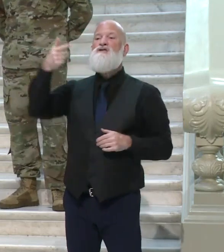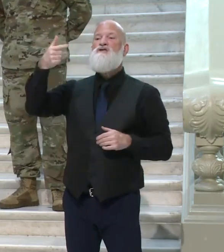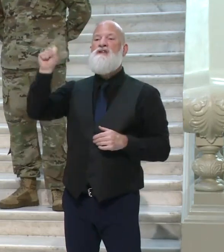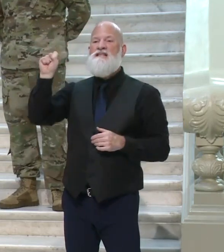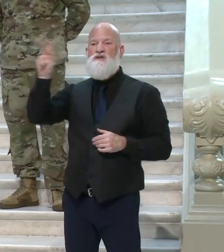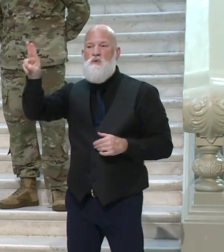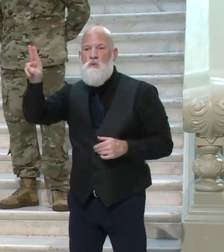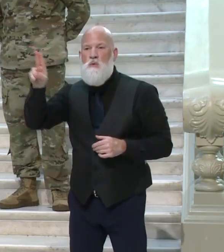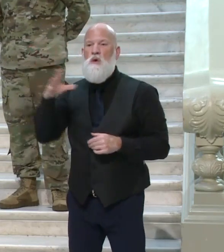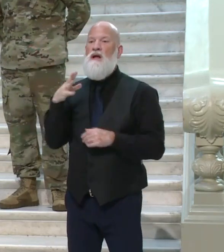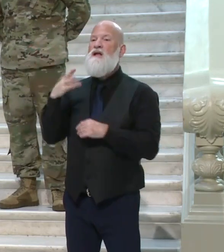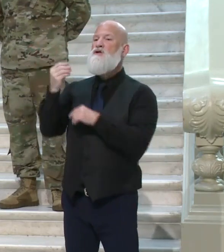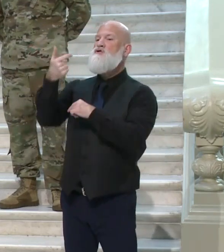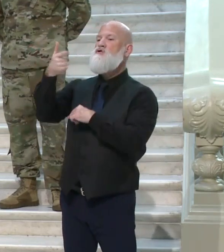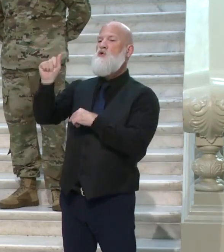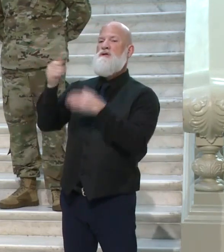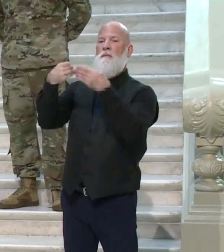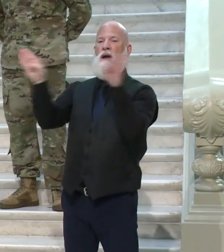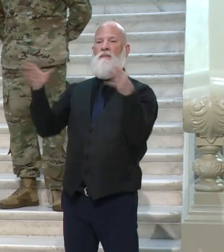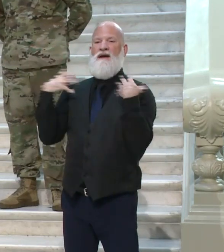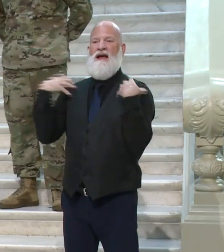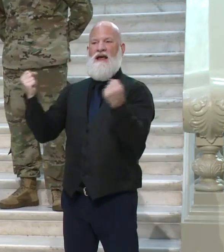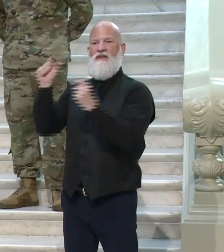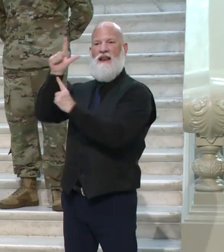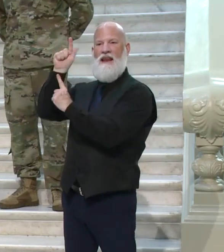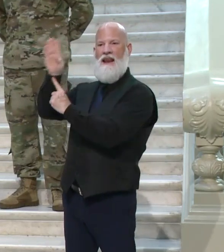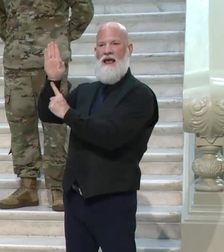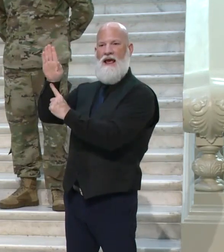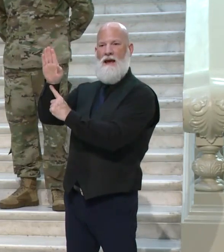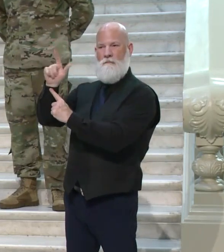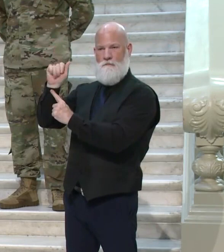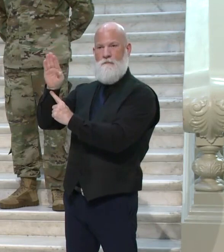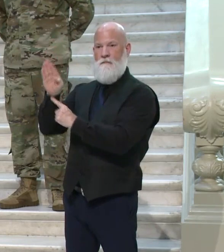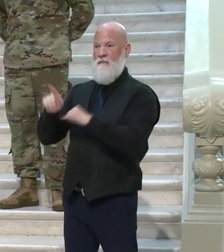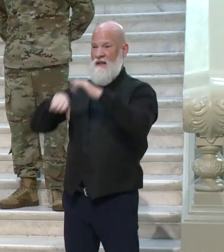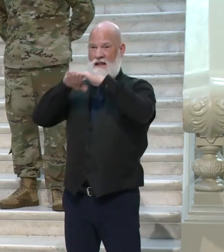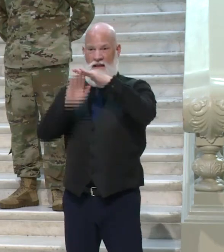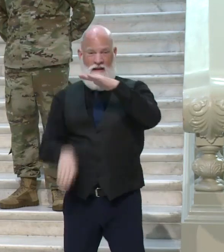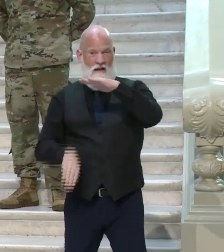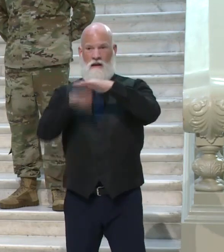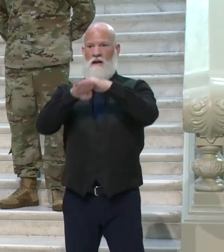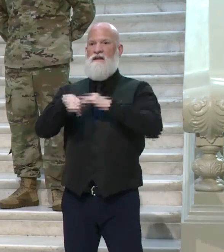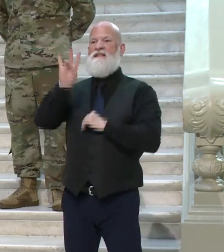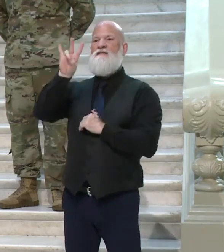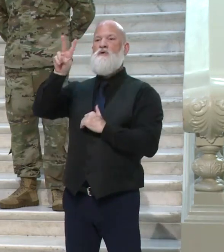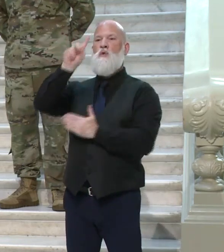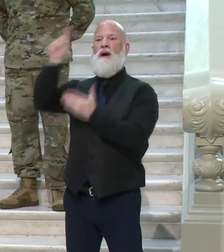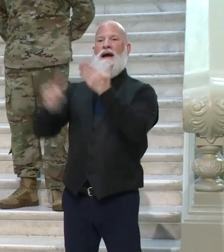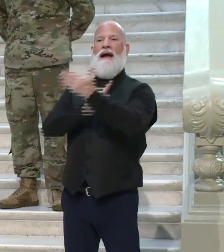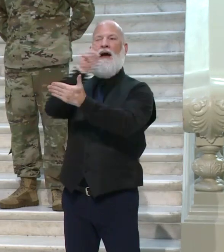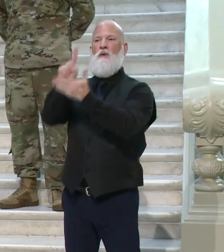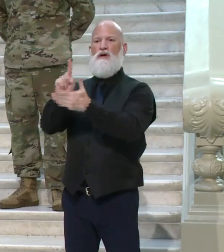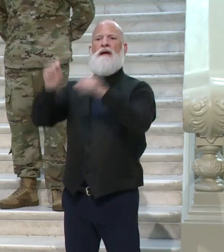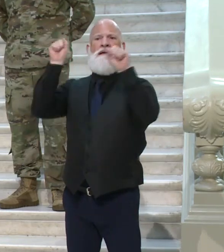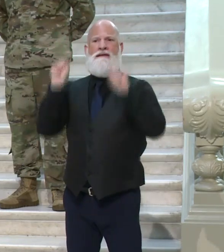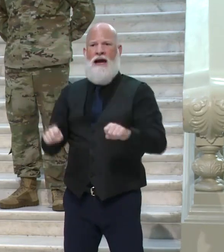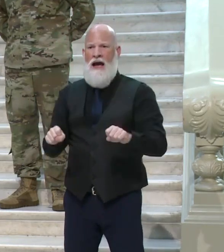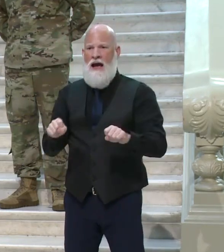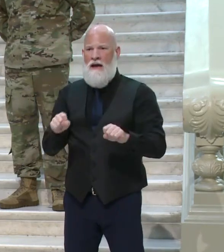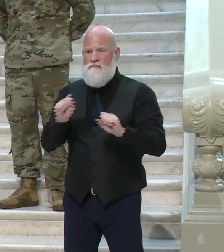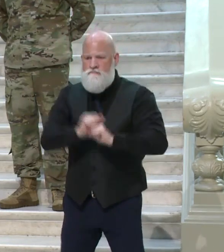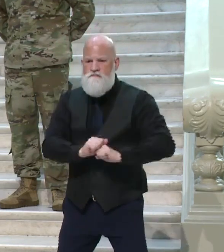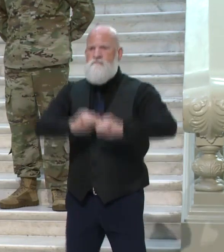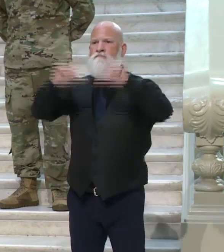Health Lab. In roughly 72 hours, you will be able to access your test results via a secure payment portal,